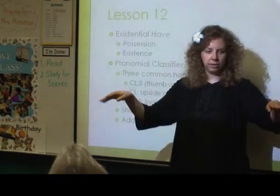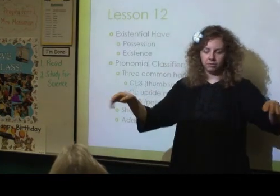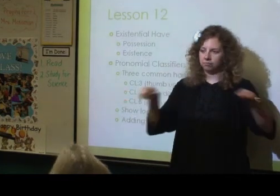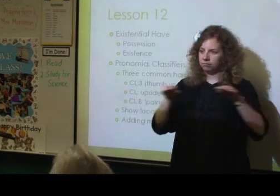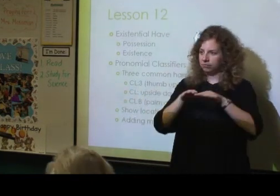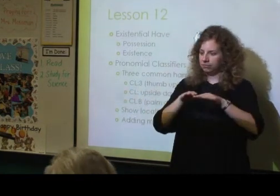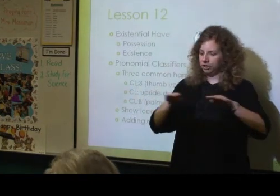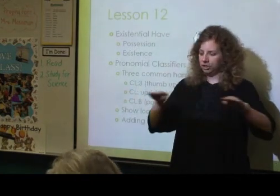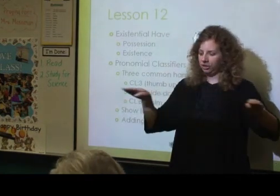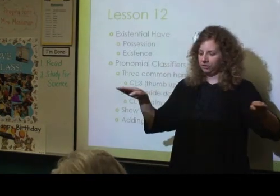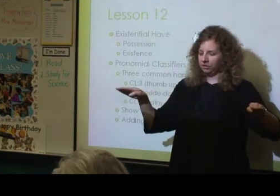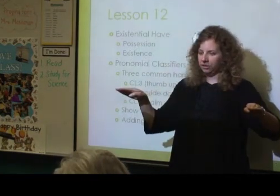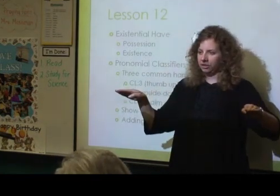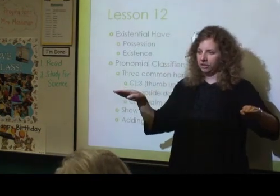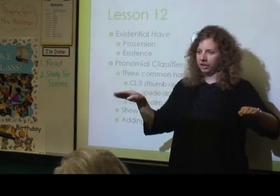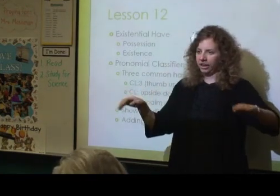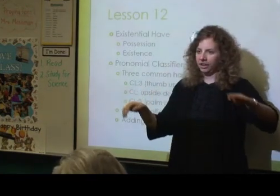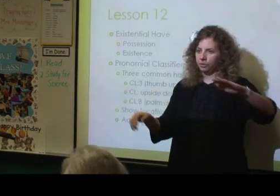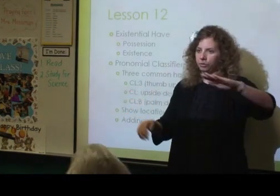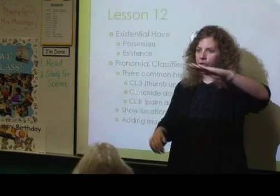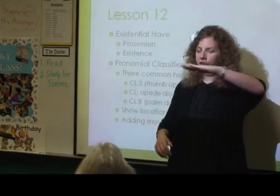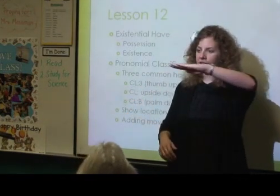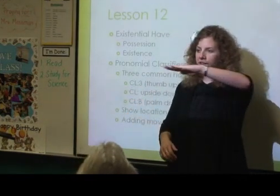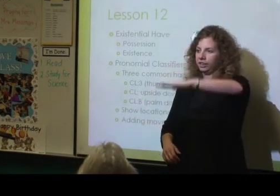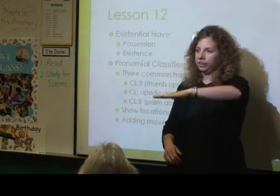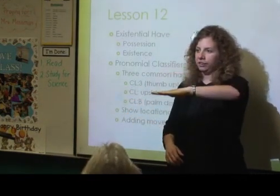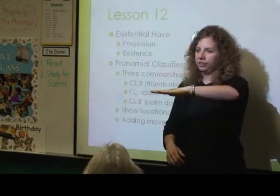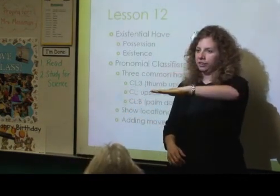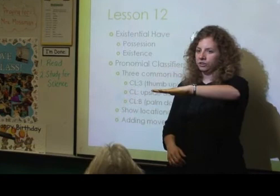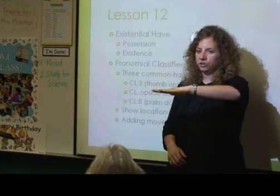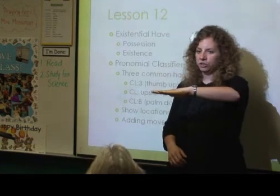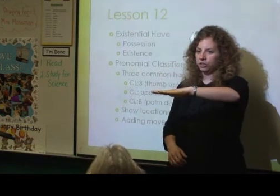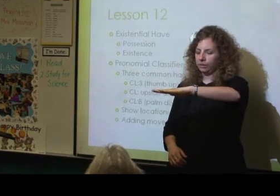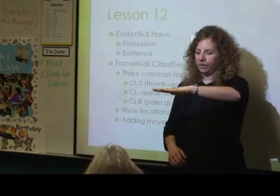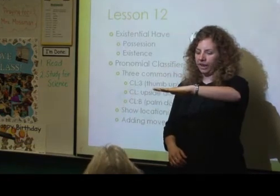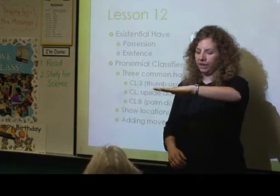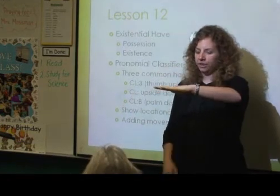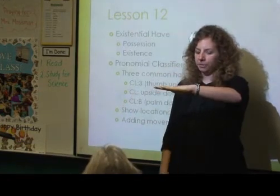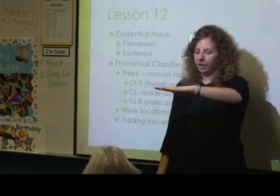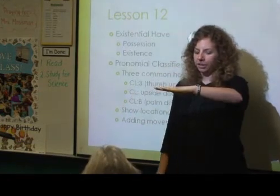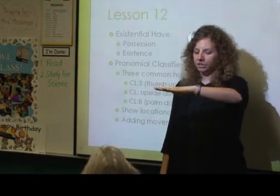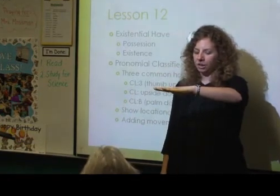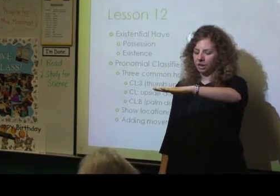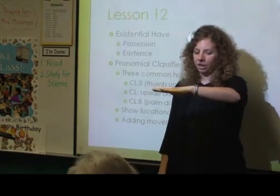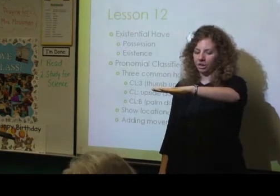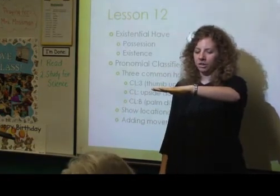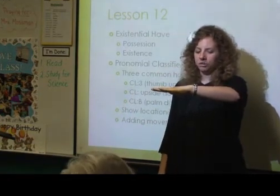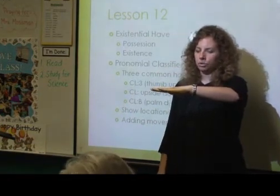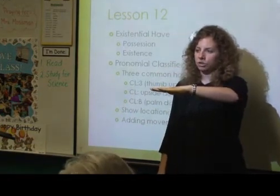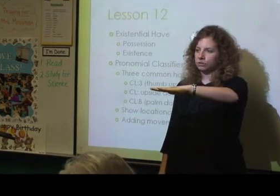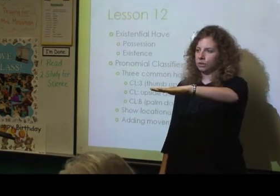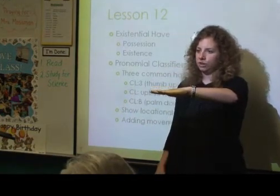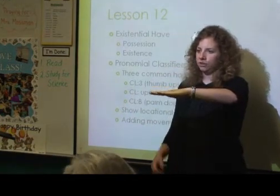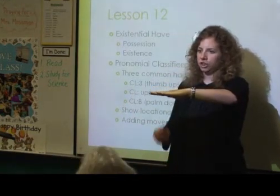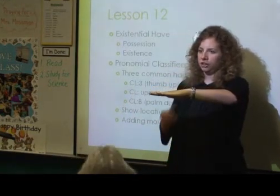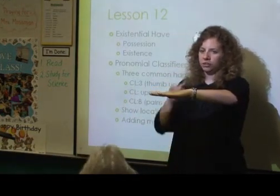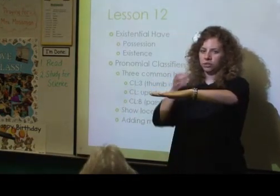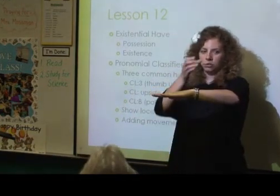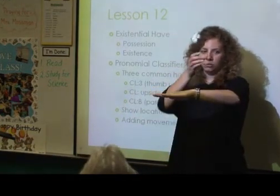way. Shelf. Okay, and we'll put our hand here to describe that, and then the pots are towards the middle of the shelf. So we